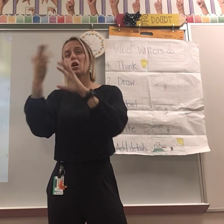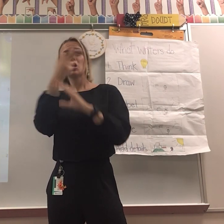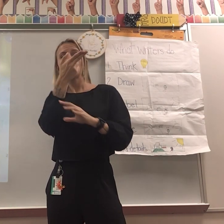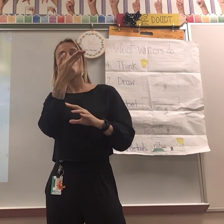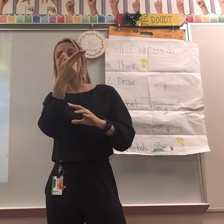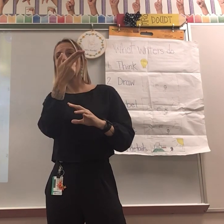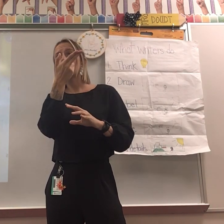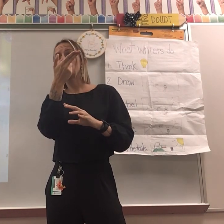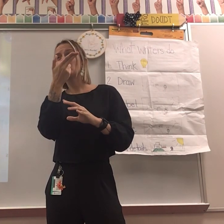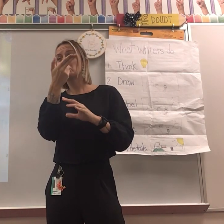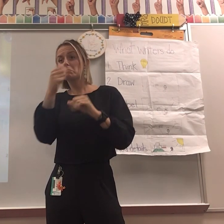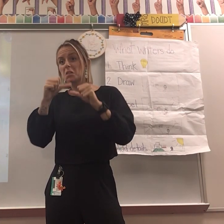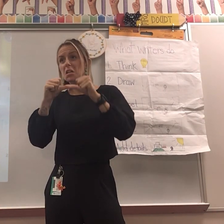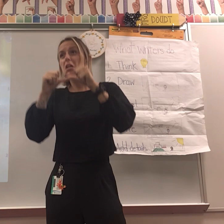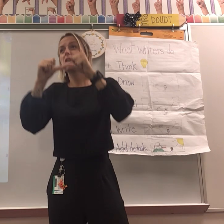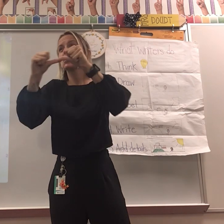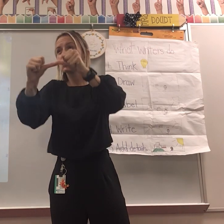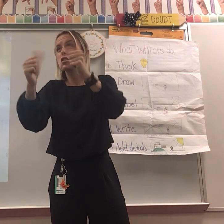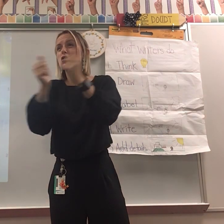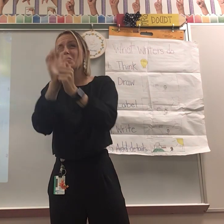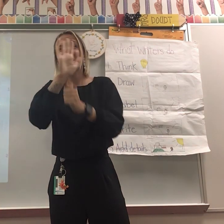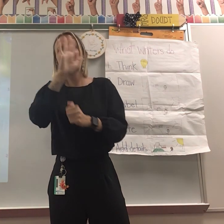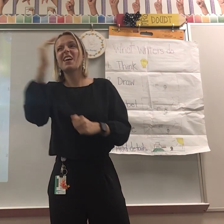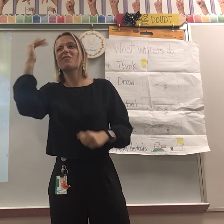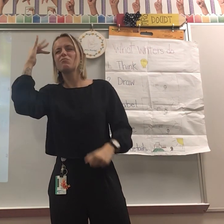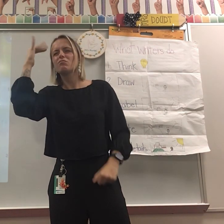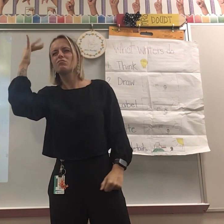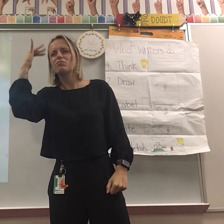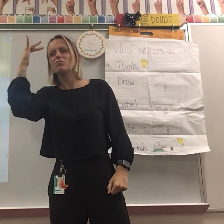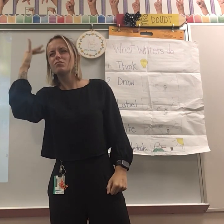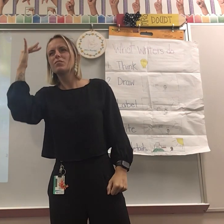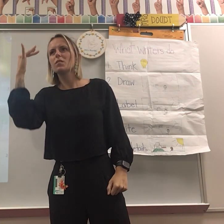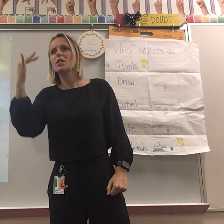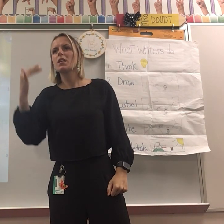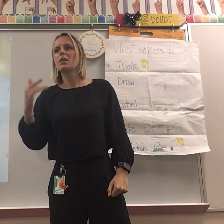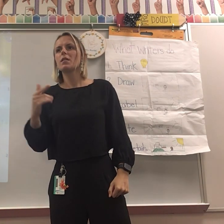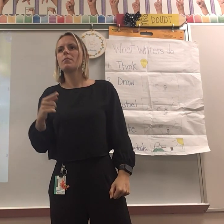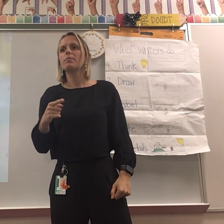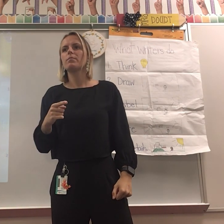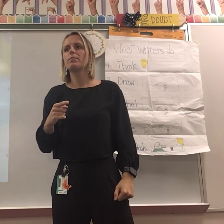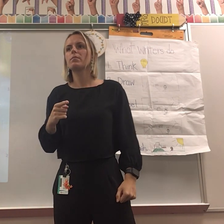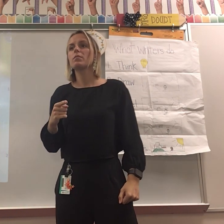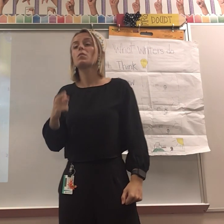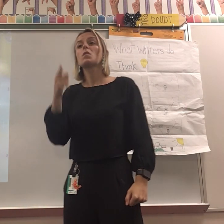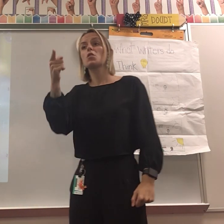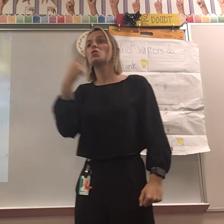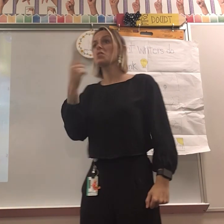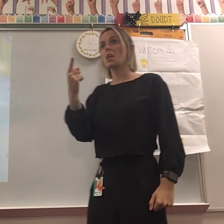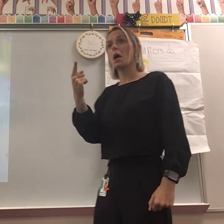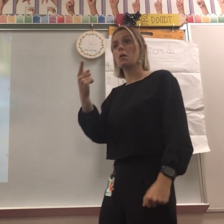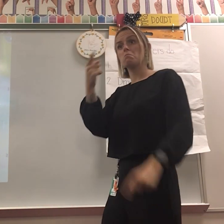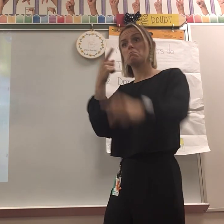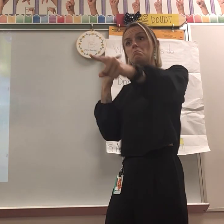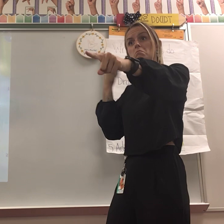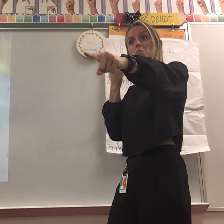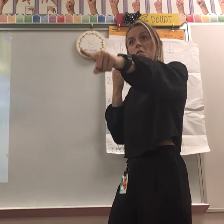thought? Yeah, both are like. Both have. Yeah. Yeah, those are the same as what we have here.